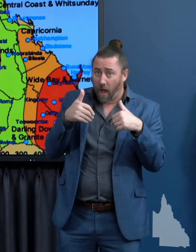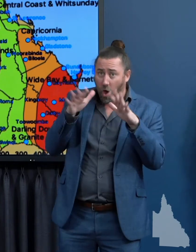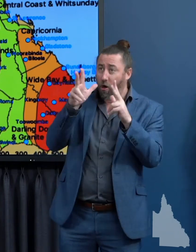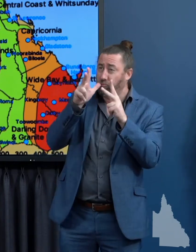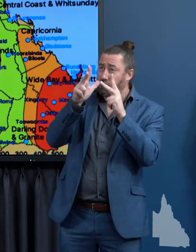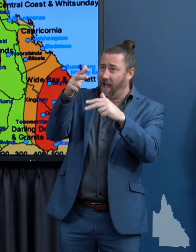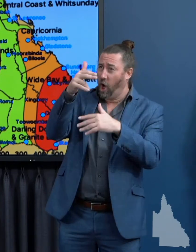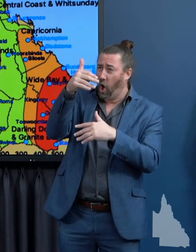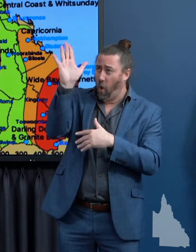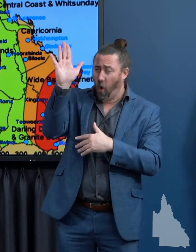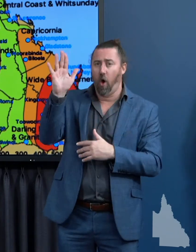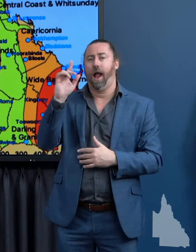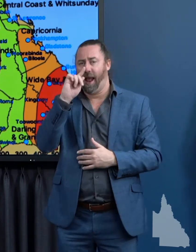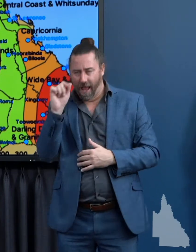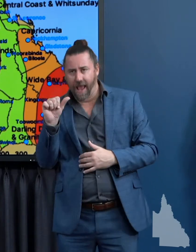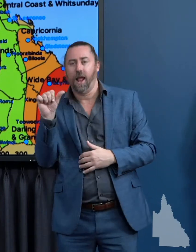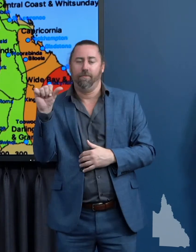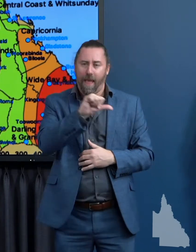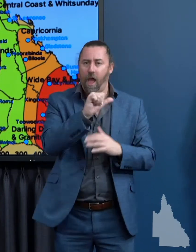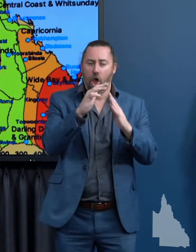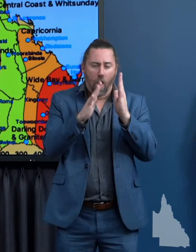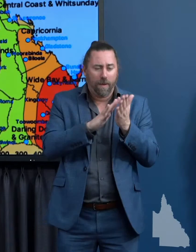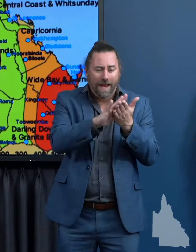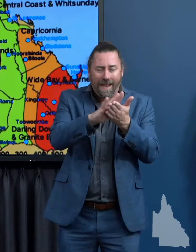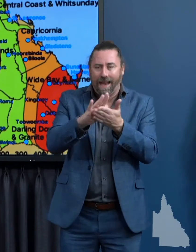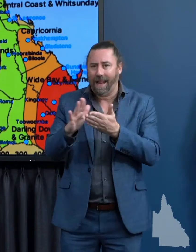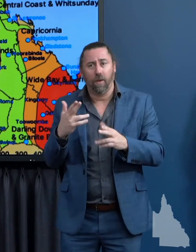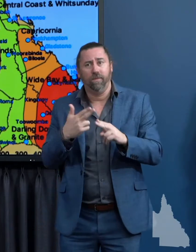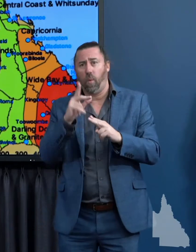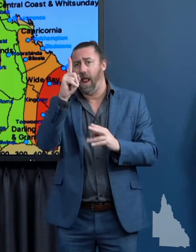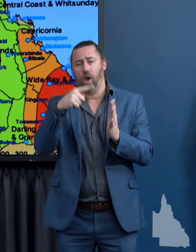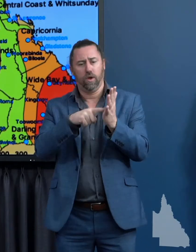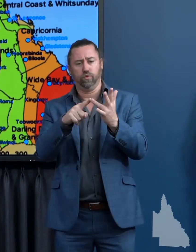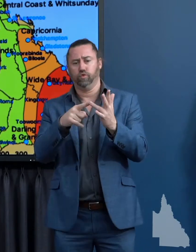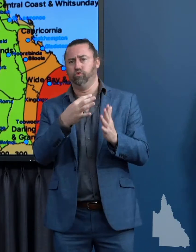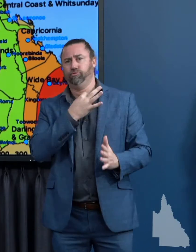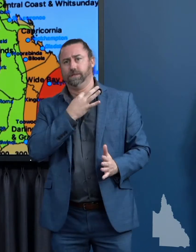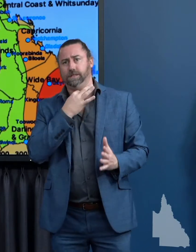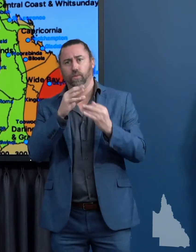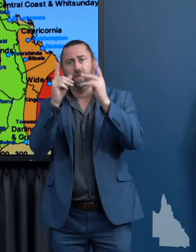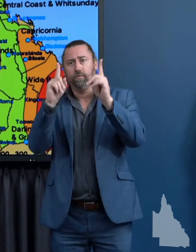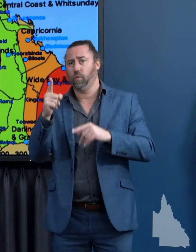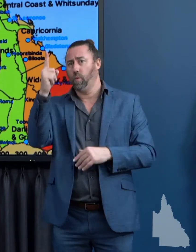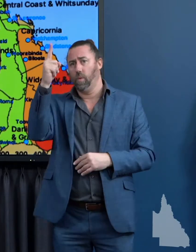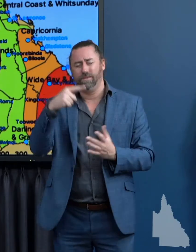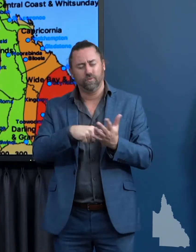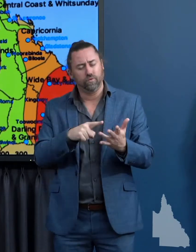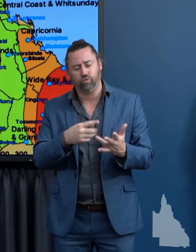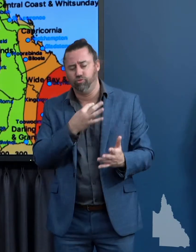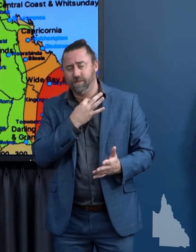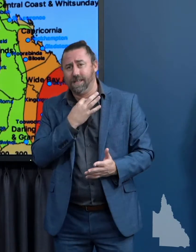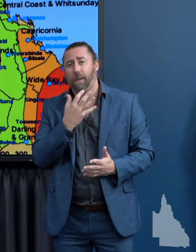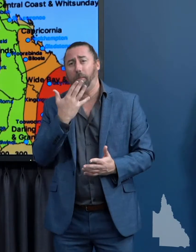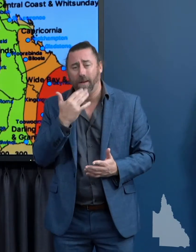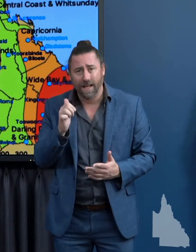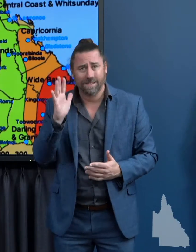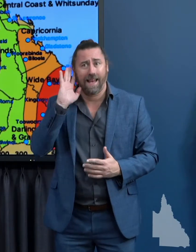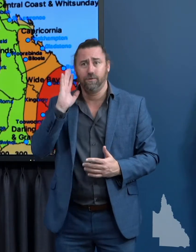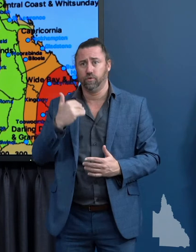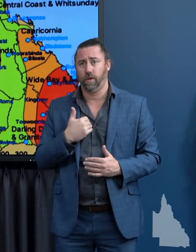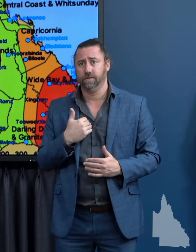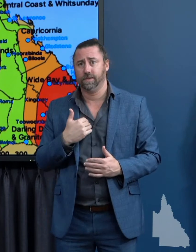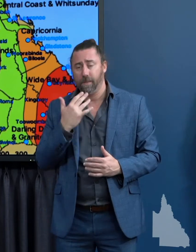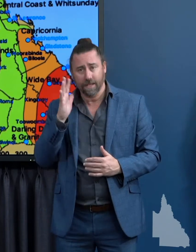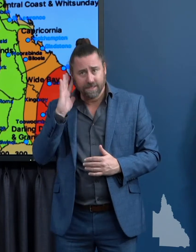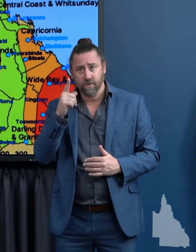pass. So please stay safe and heed these warnings and register for